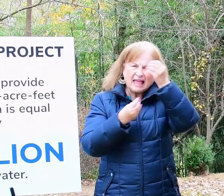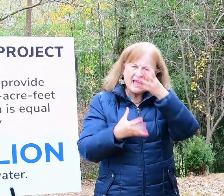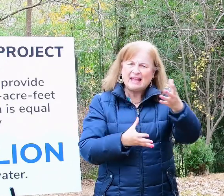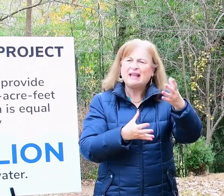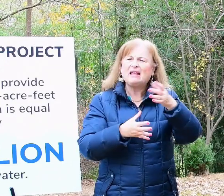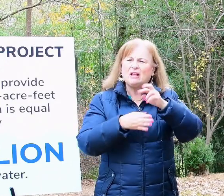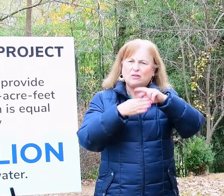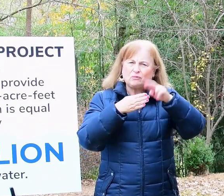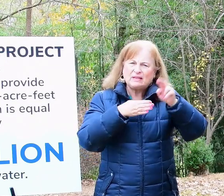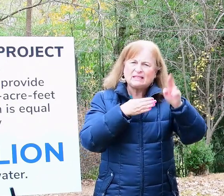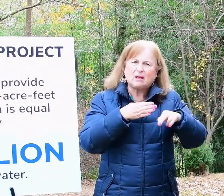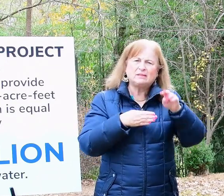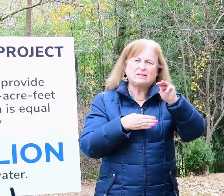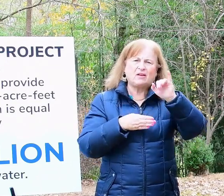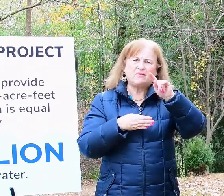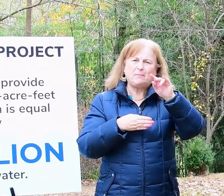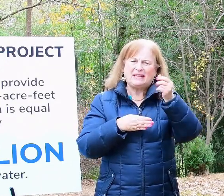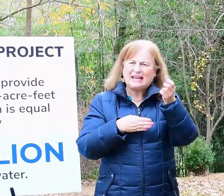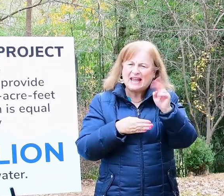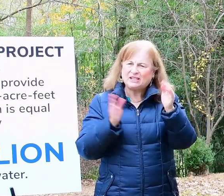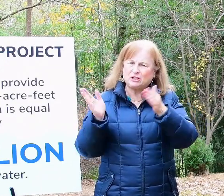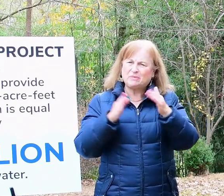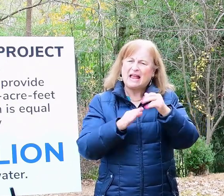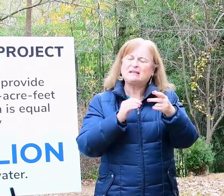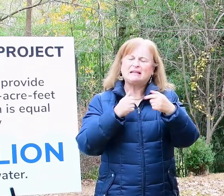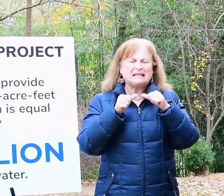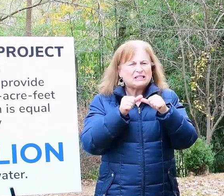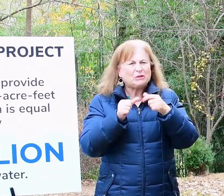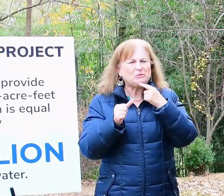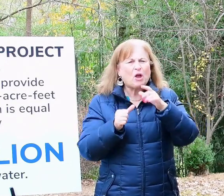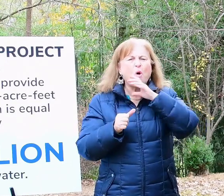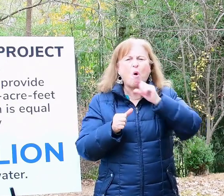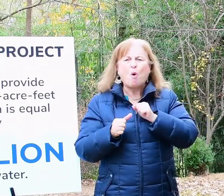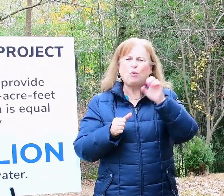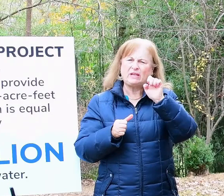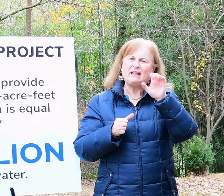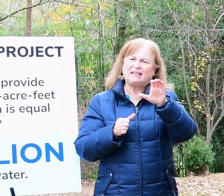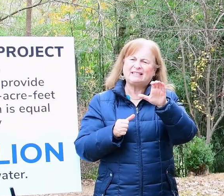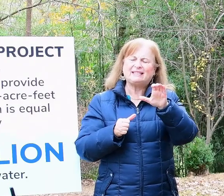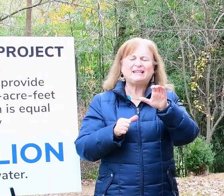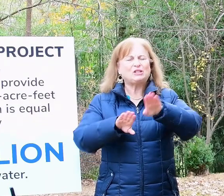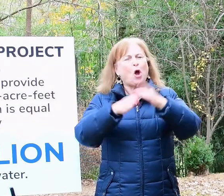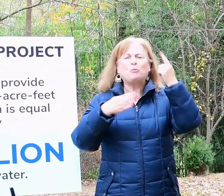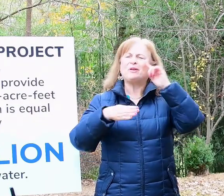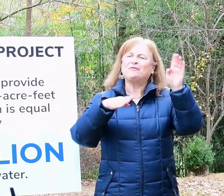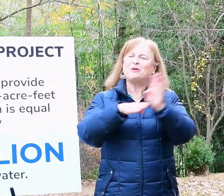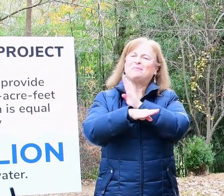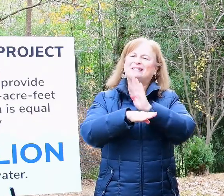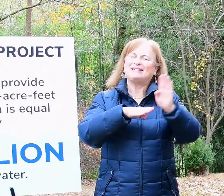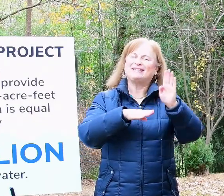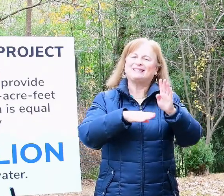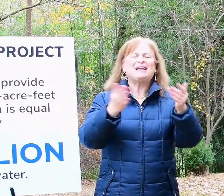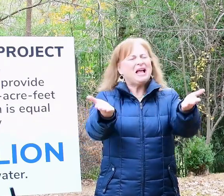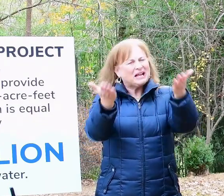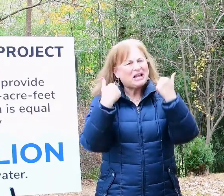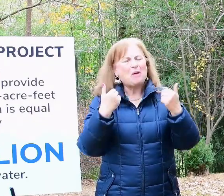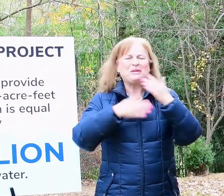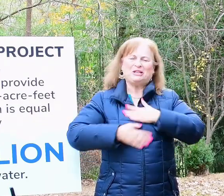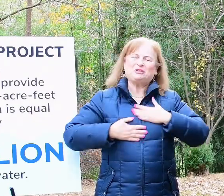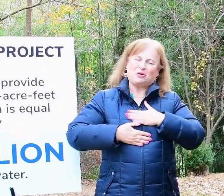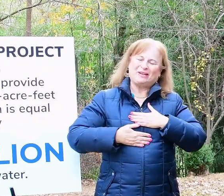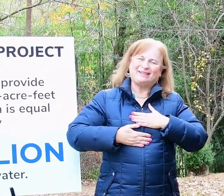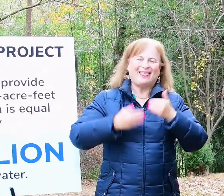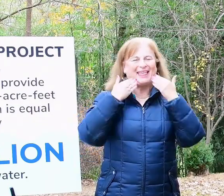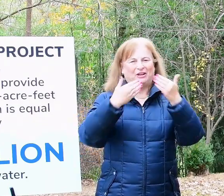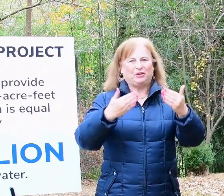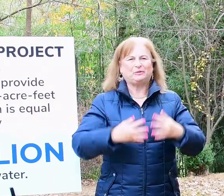outputs of the mitigation plans and continue to say that Old Ellicott City is open for business. So come and enjoy it.